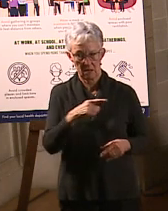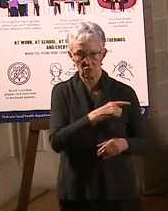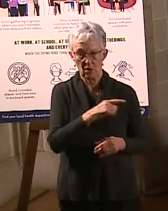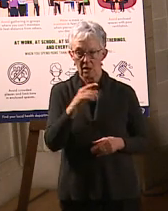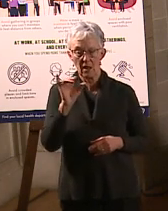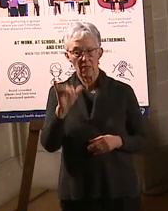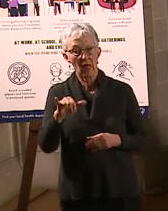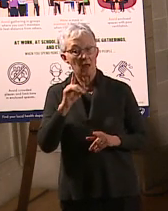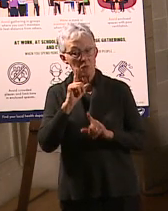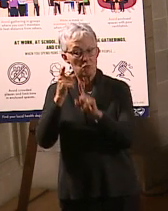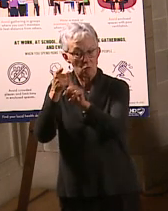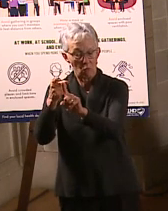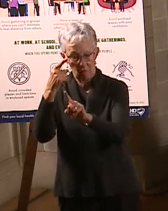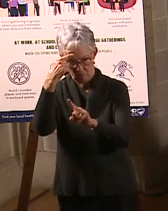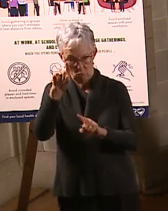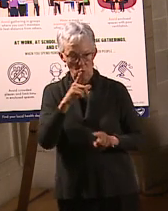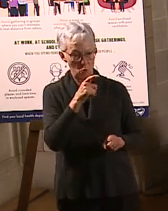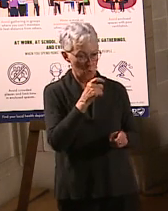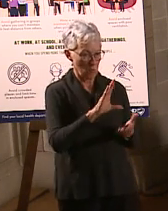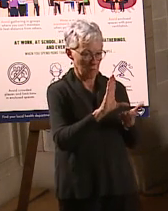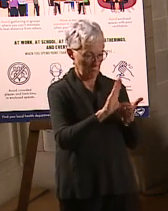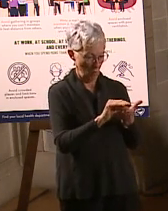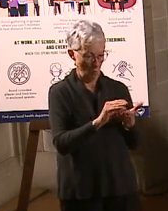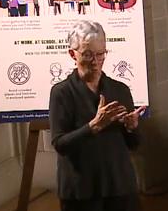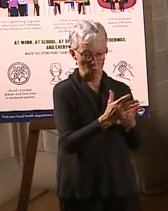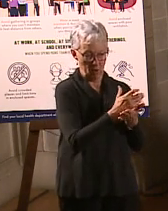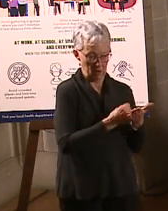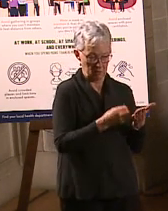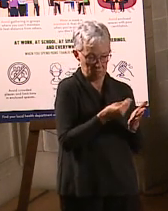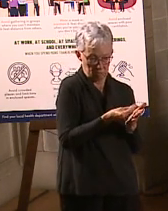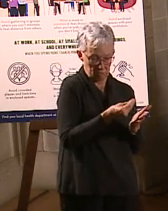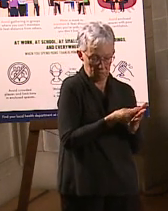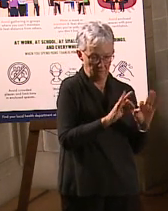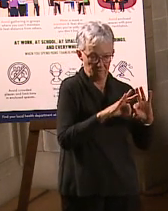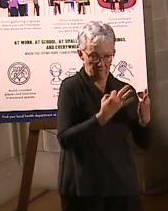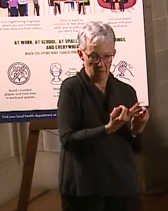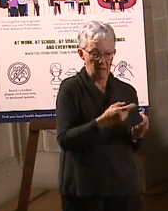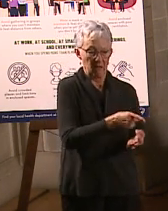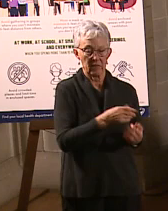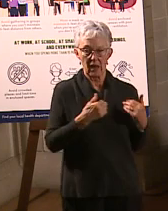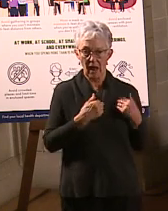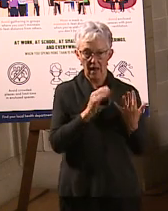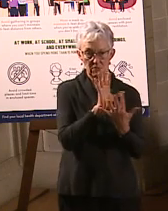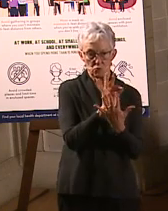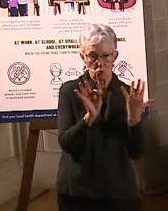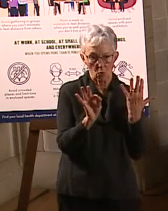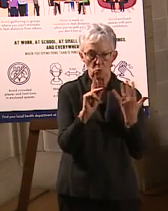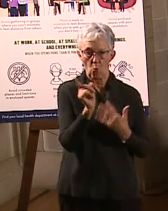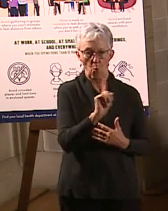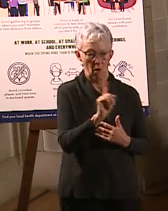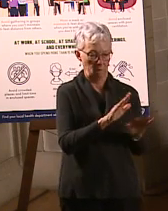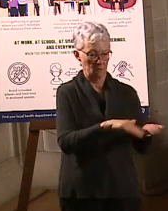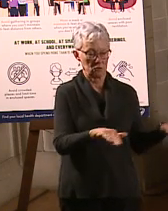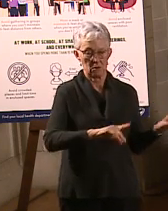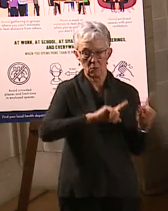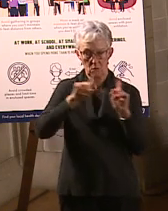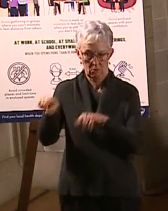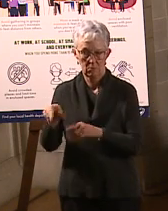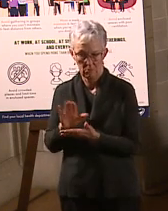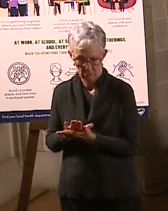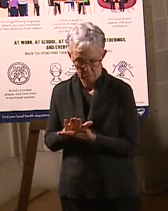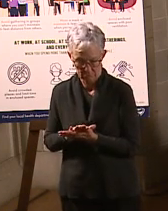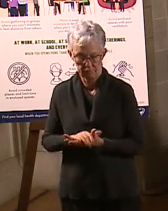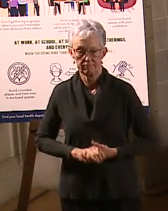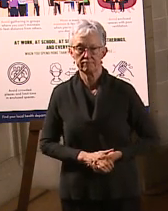to be able to attend a school. So that's one of the legislative initiatives I'm proposing, is putting that aside in my budget. And the other has to do